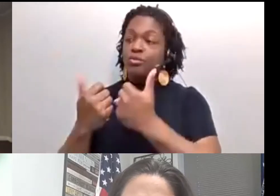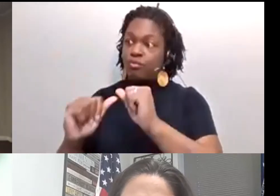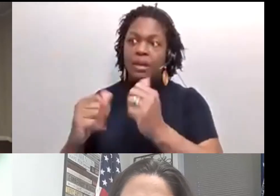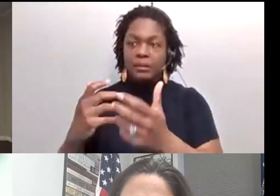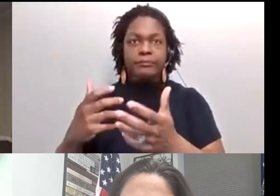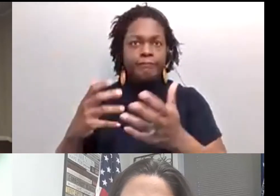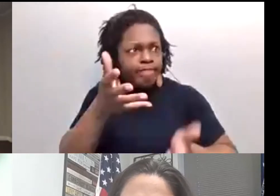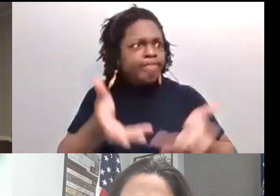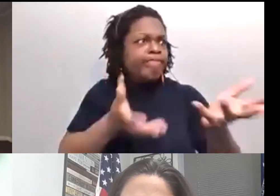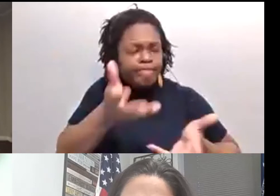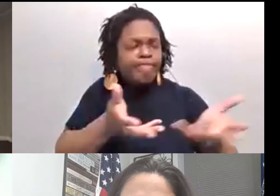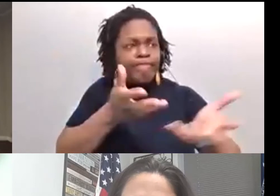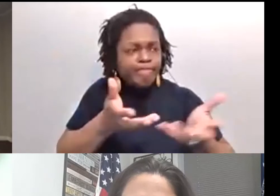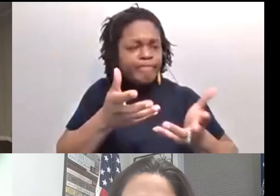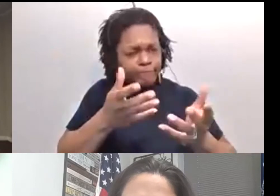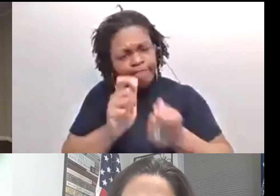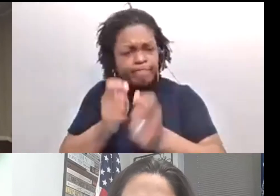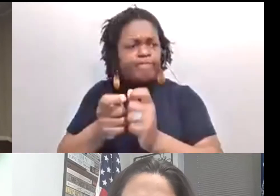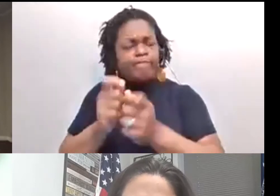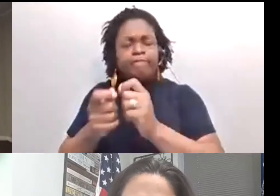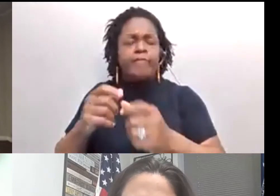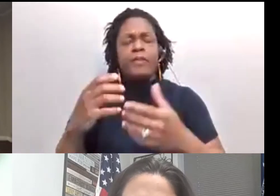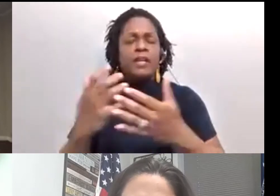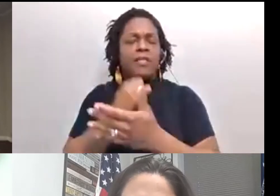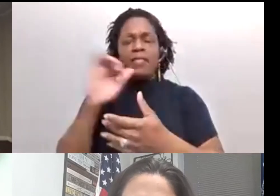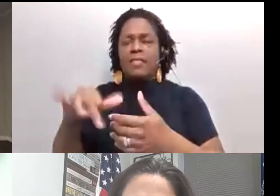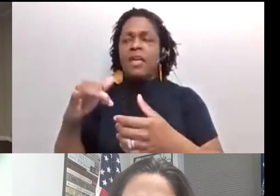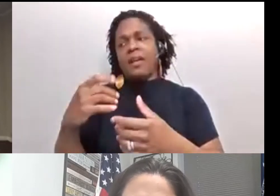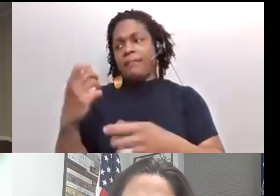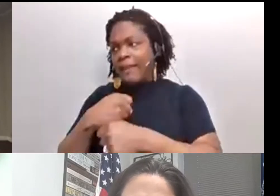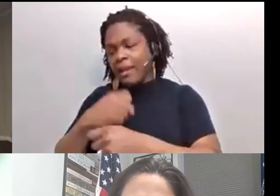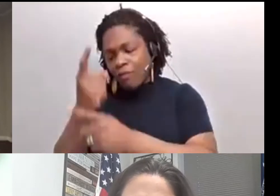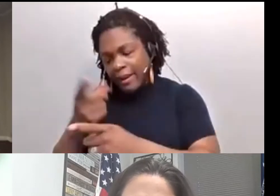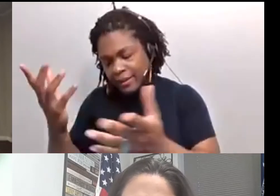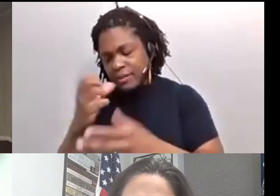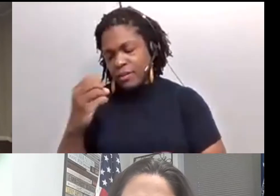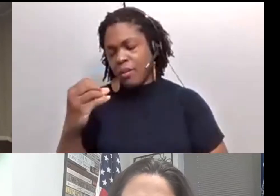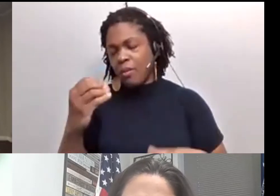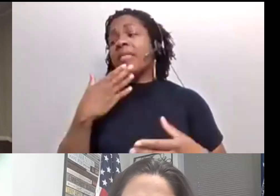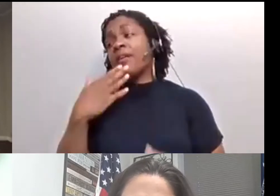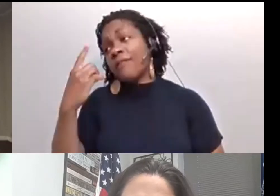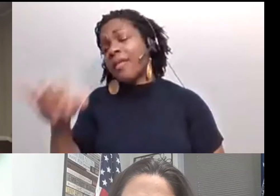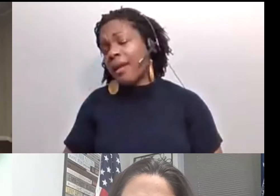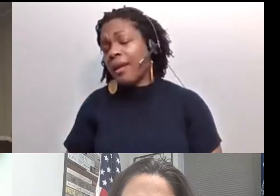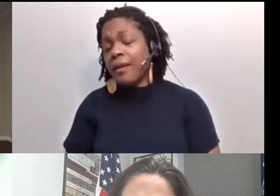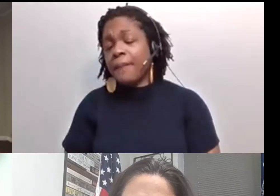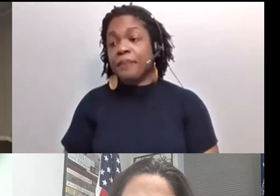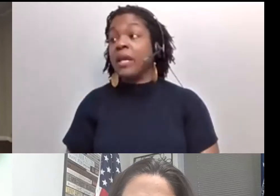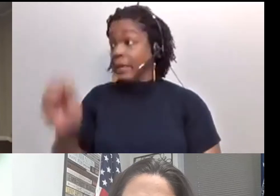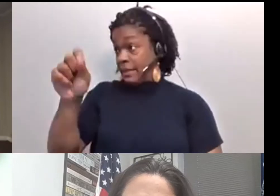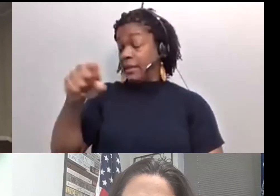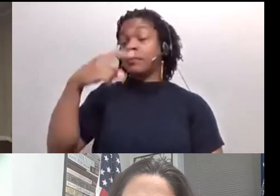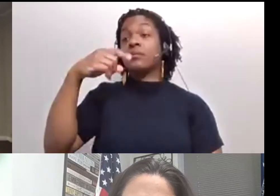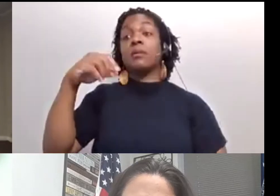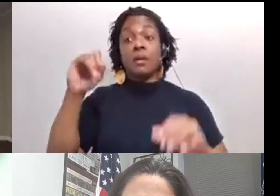this wrong righted. So thank you for that. And yes, if y'all can go to the